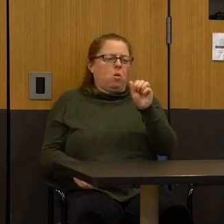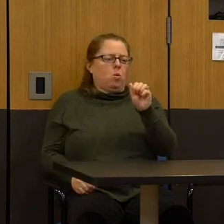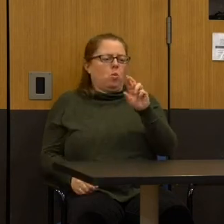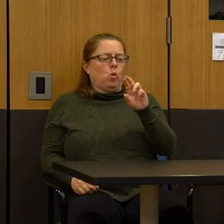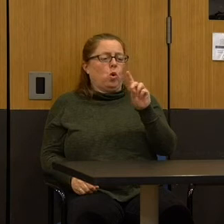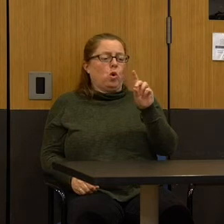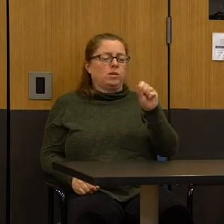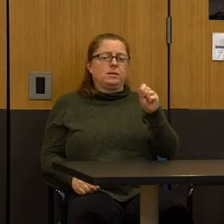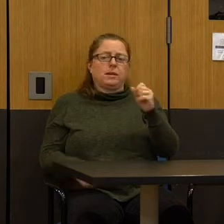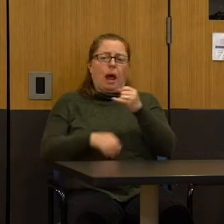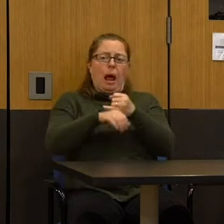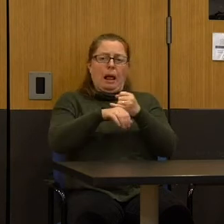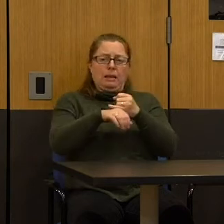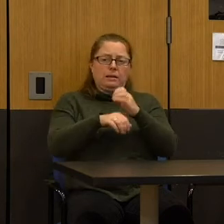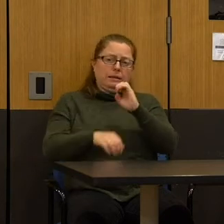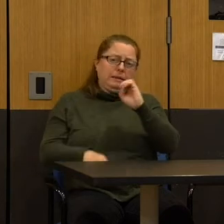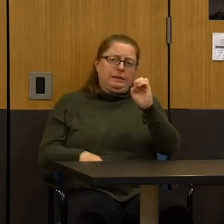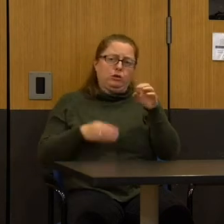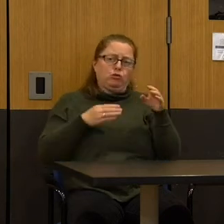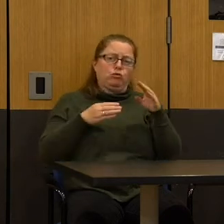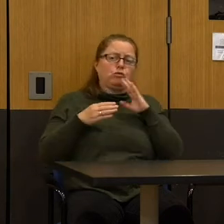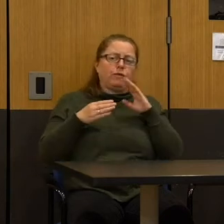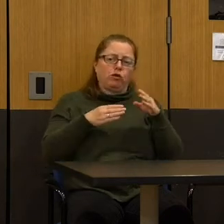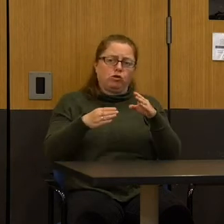River. And then the Ward Island